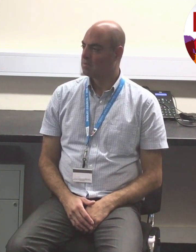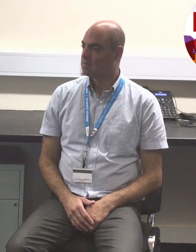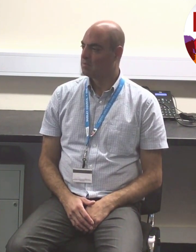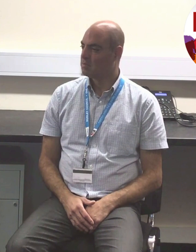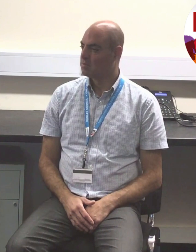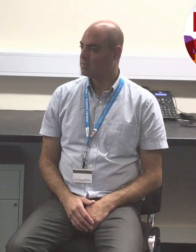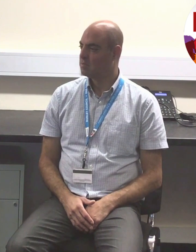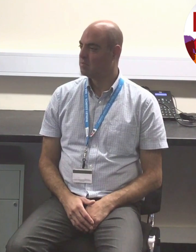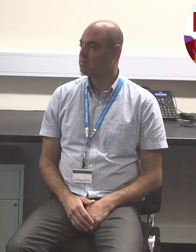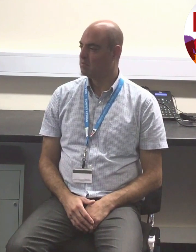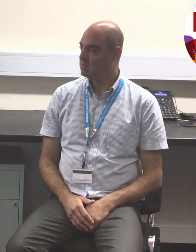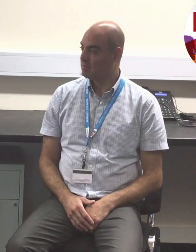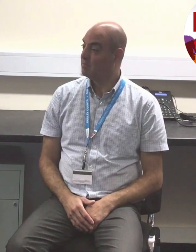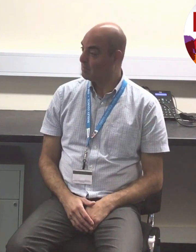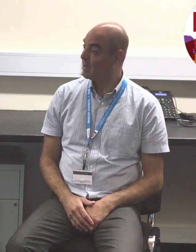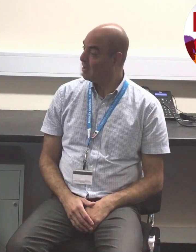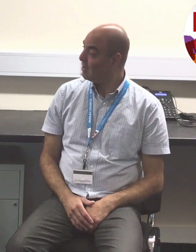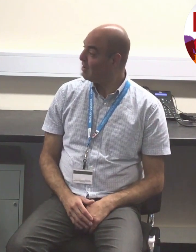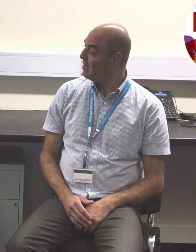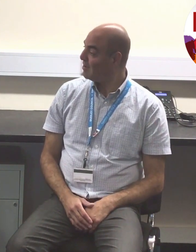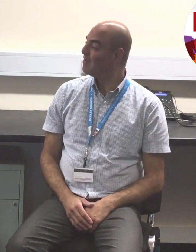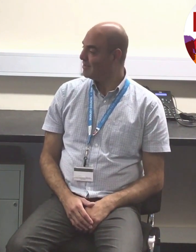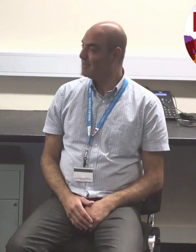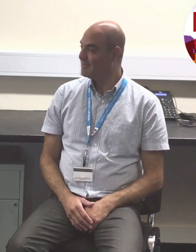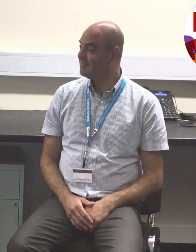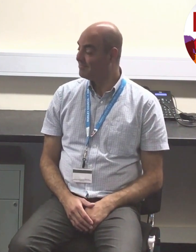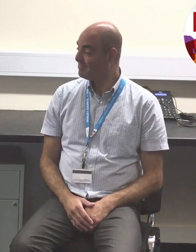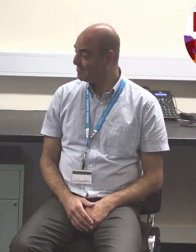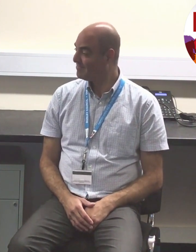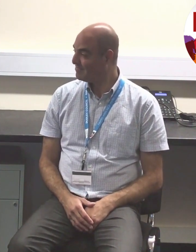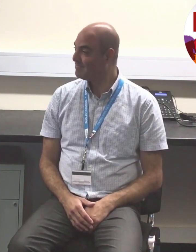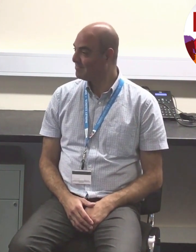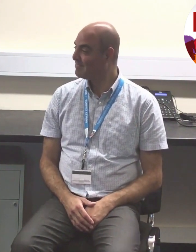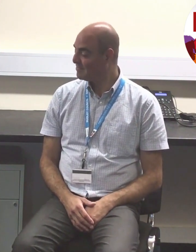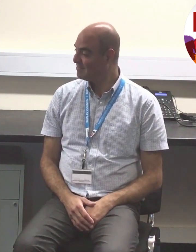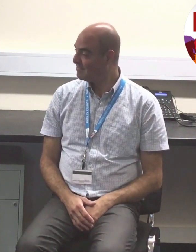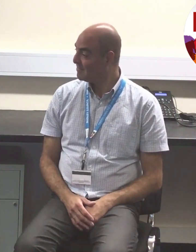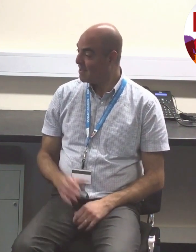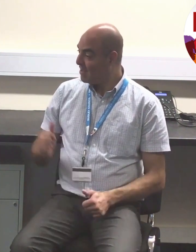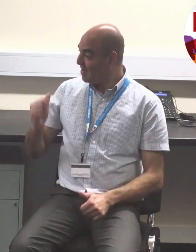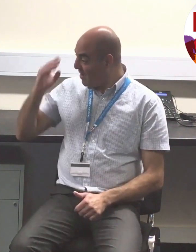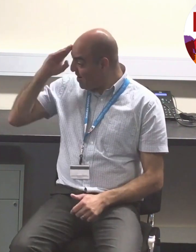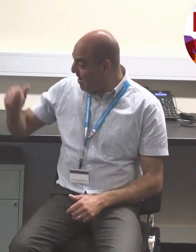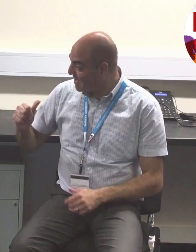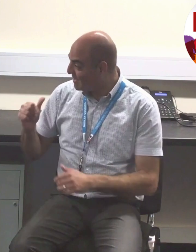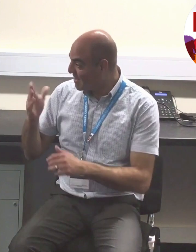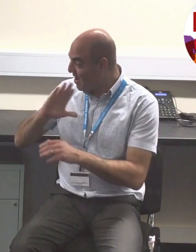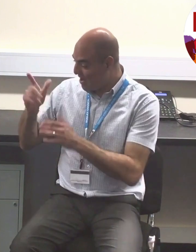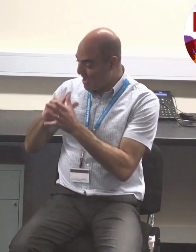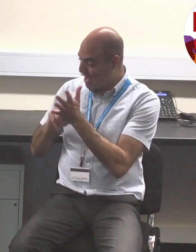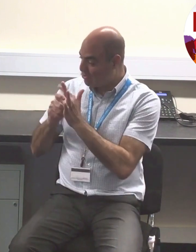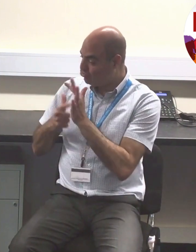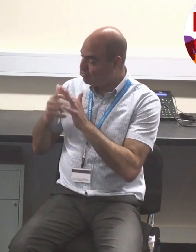in Dudley. So, hello Ian, it's good to meet you today. How are you? Hi,